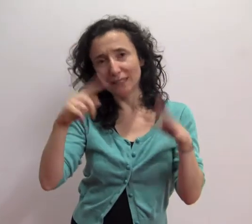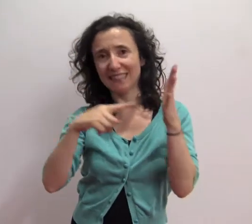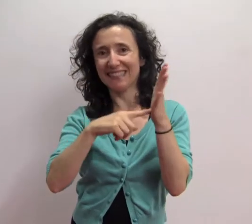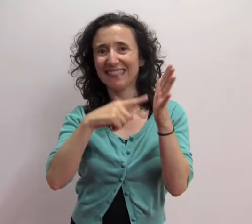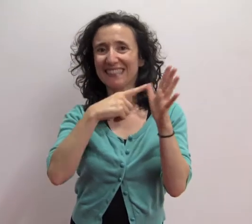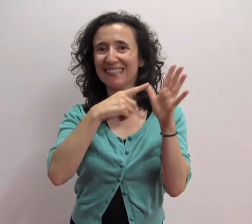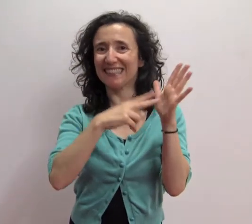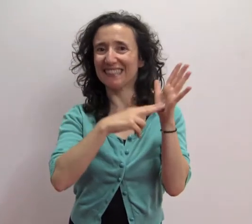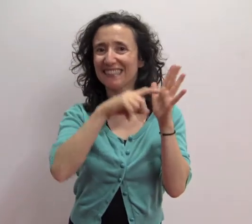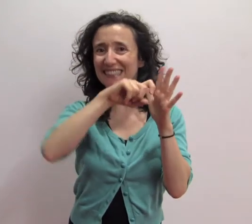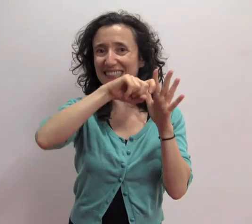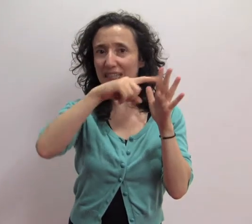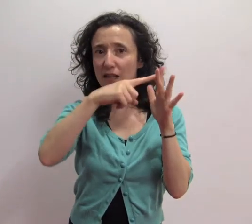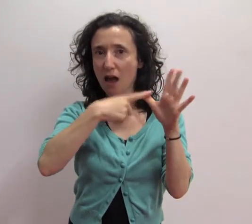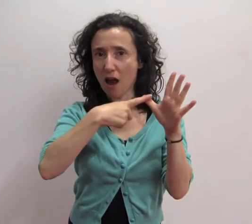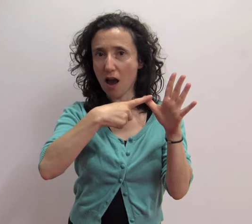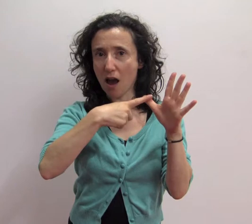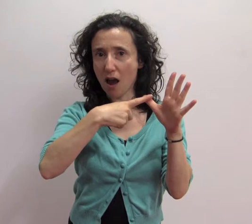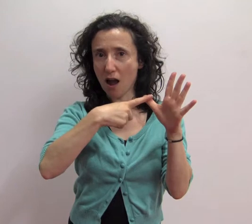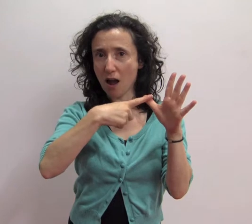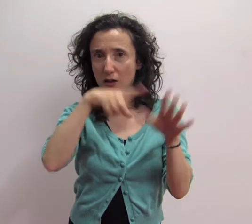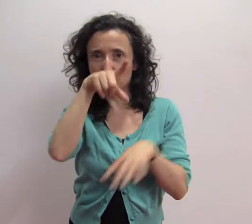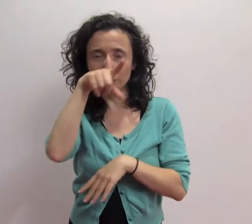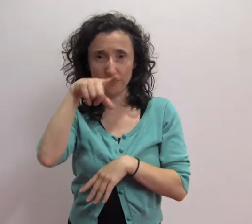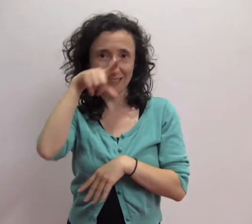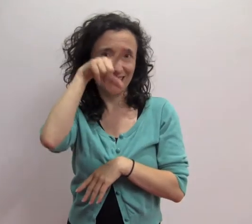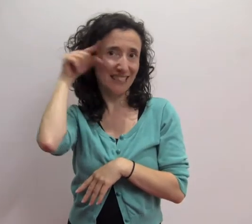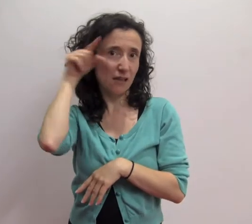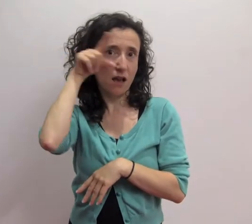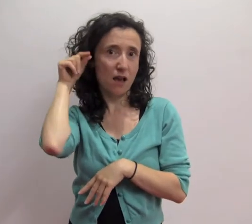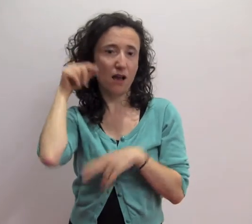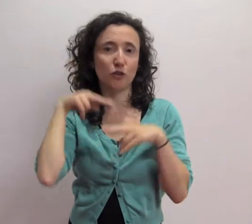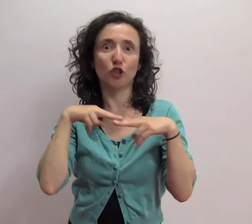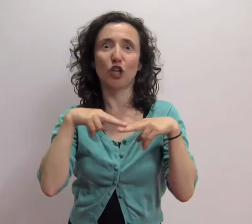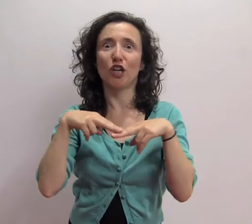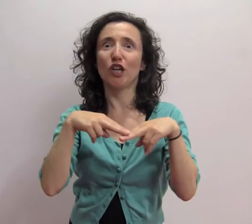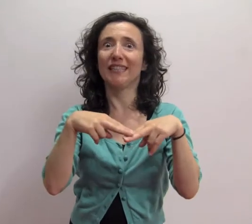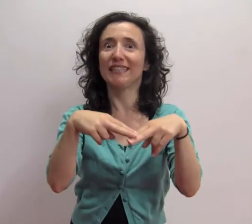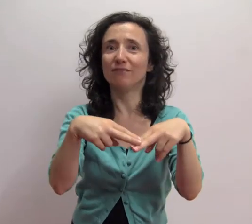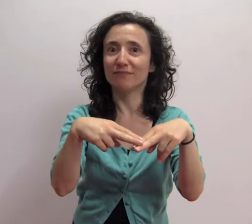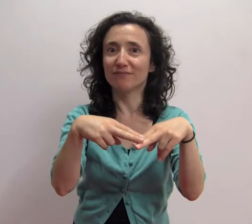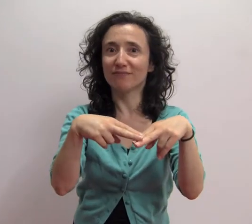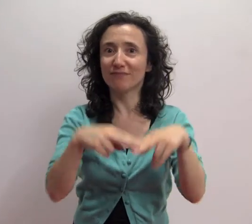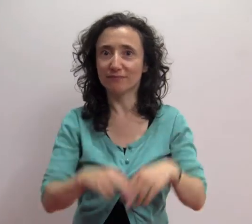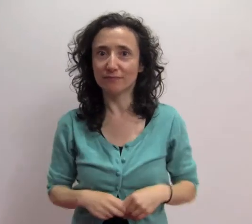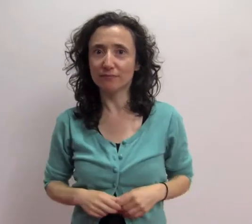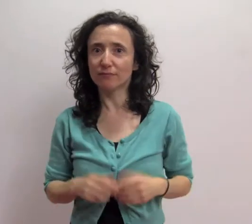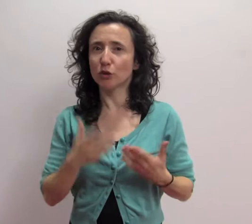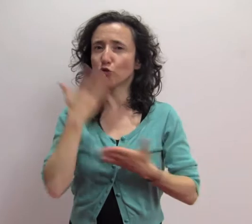quickly. The name of the play that we're rehearsing for is Tanika's Journey, and that's Tanika's sign name where the I is, Tanika's